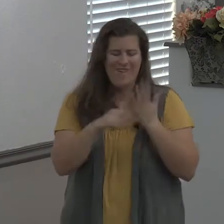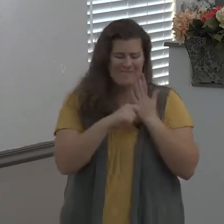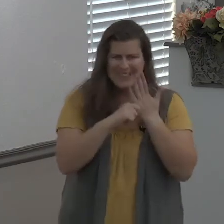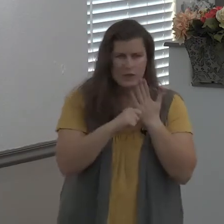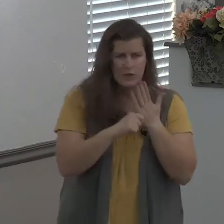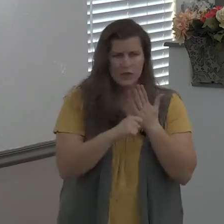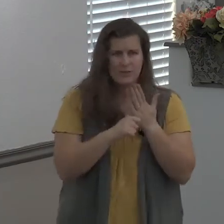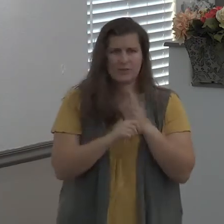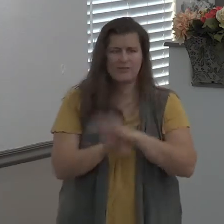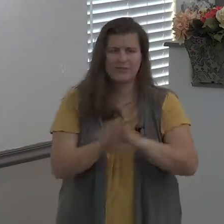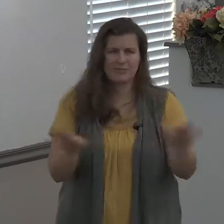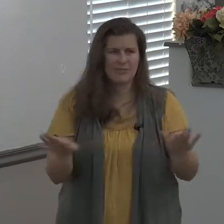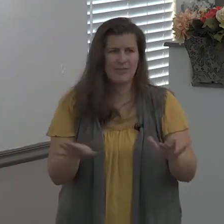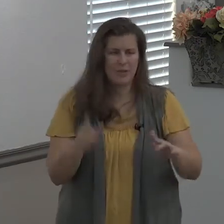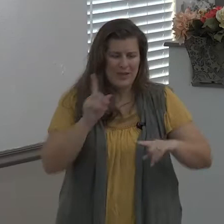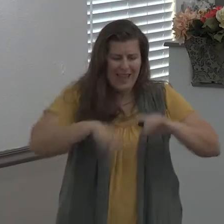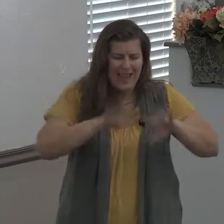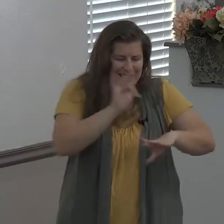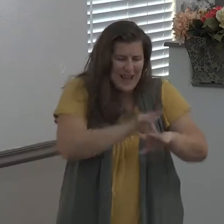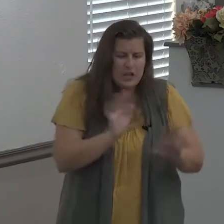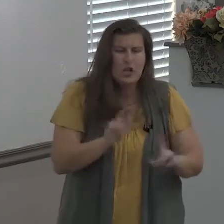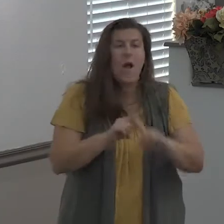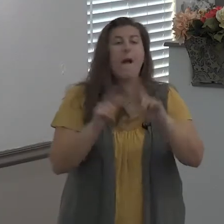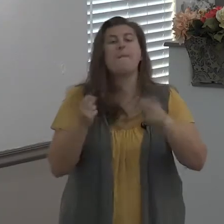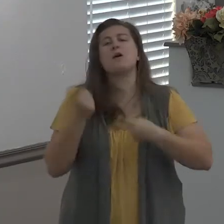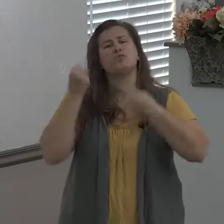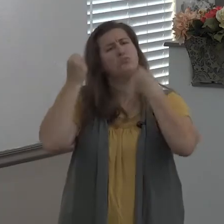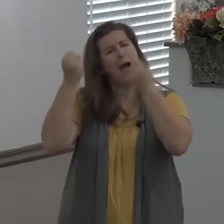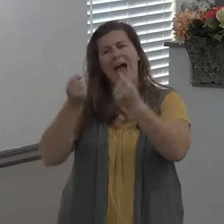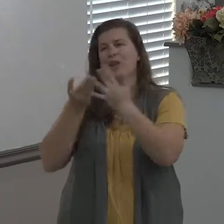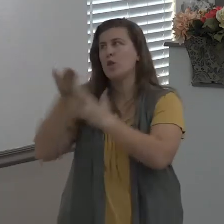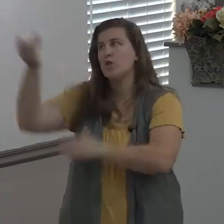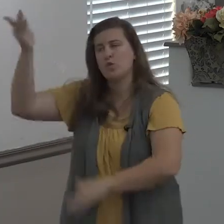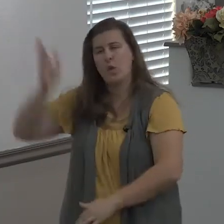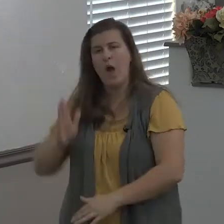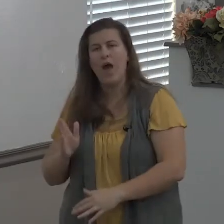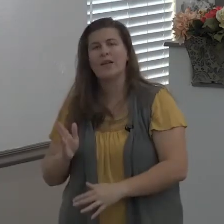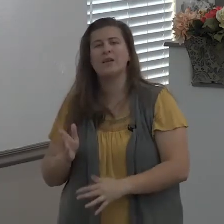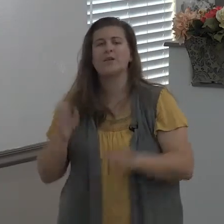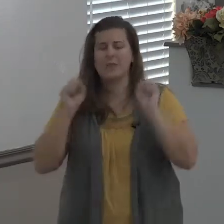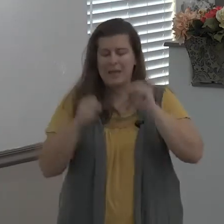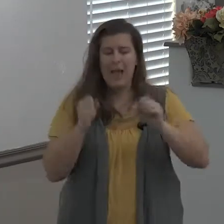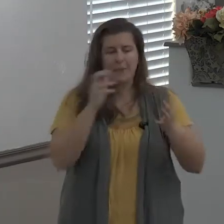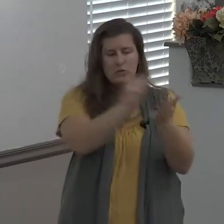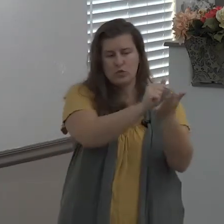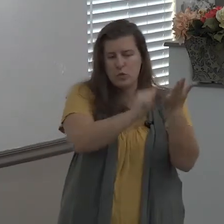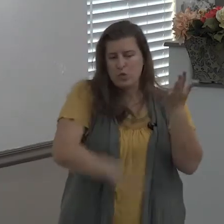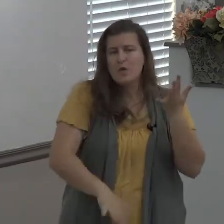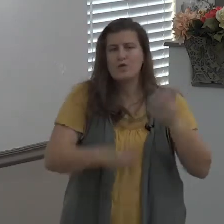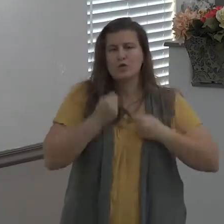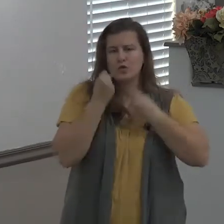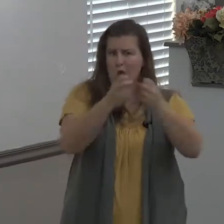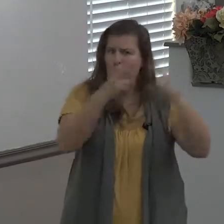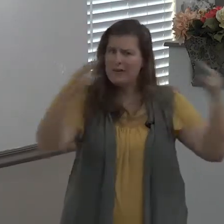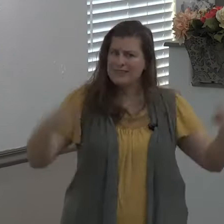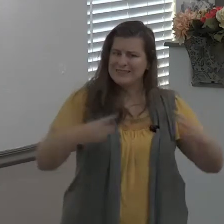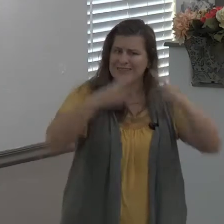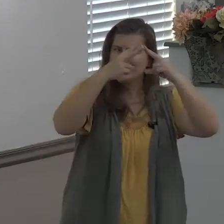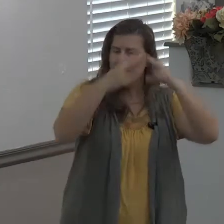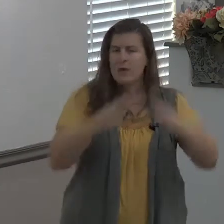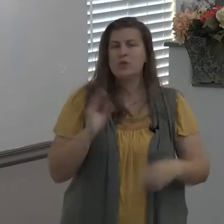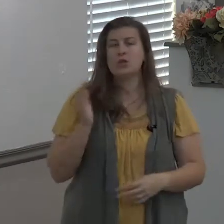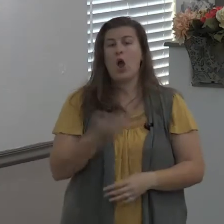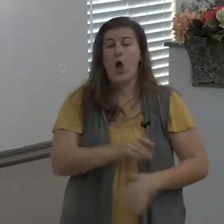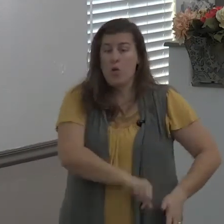of our warfare are not carnal, not physical. They're not carnal, but they're mighty